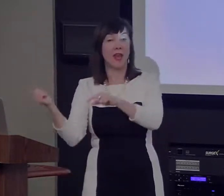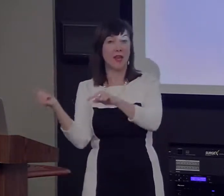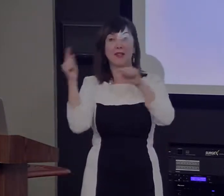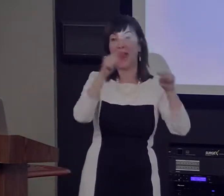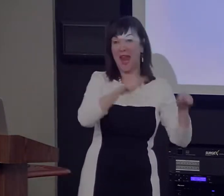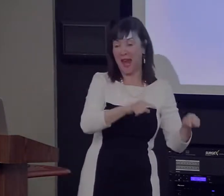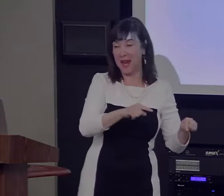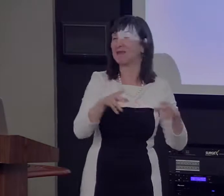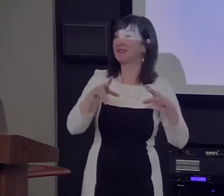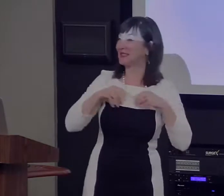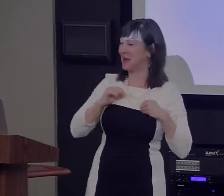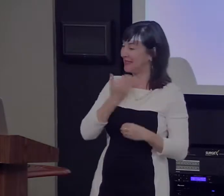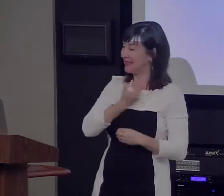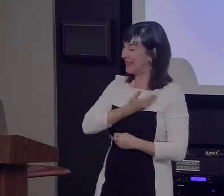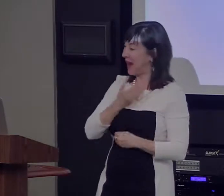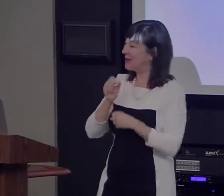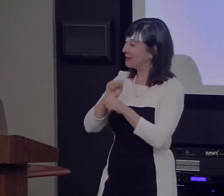Development.